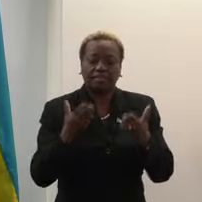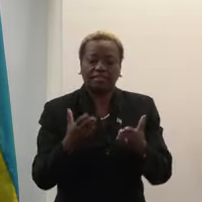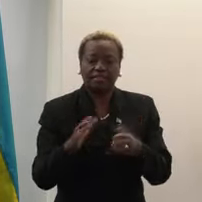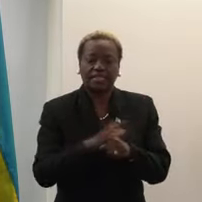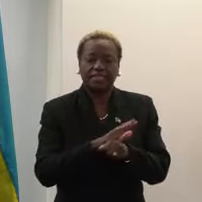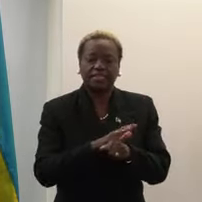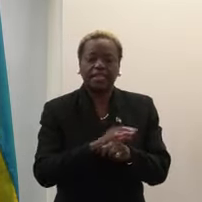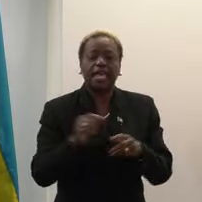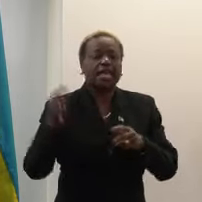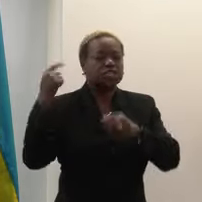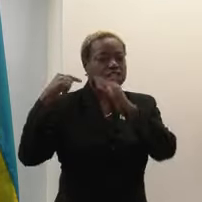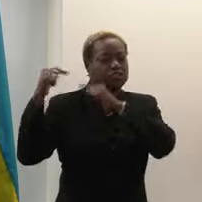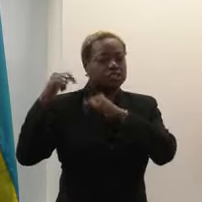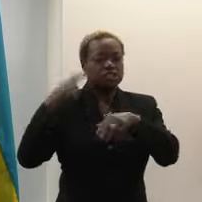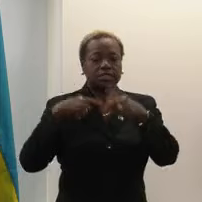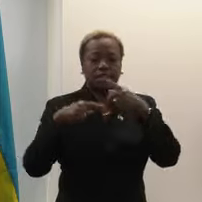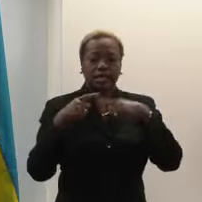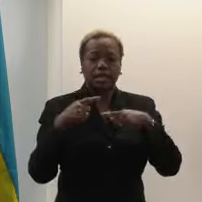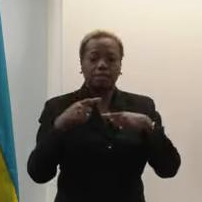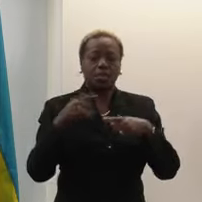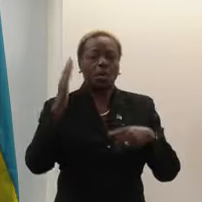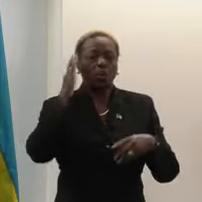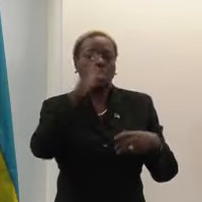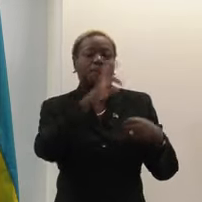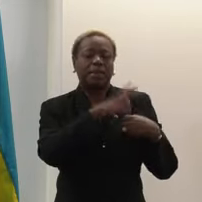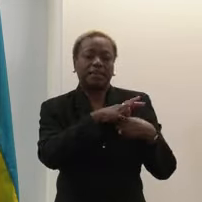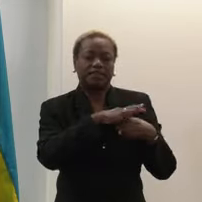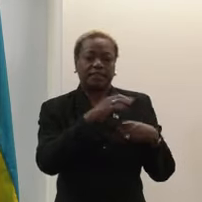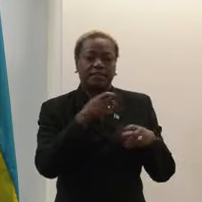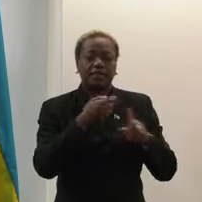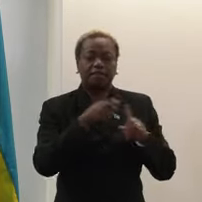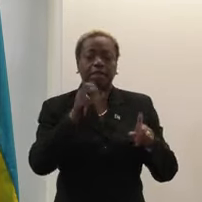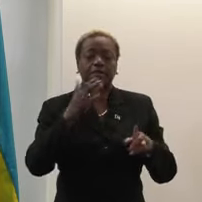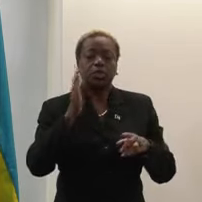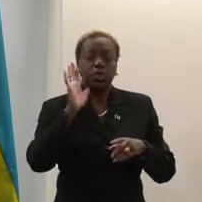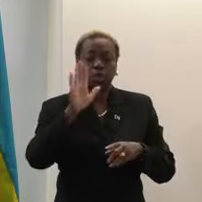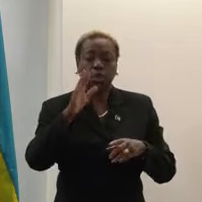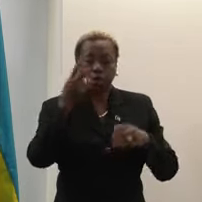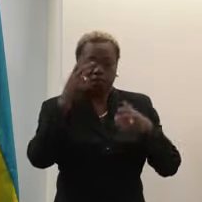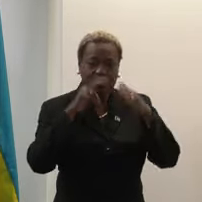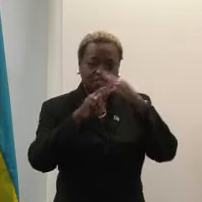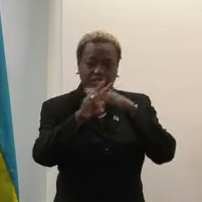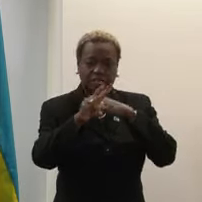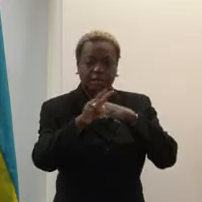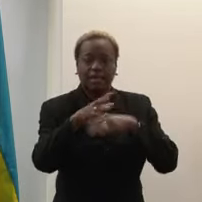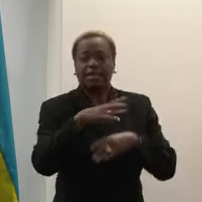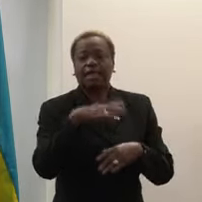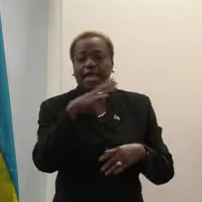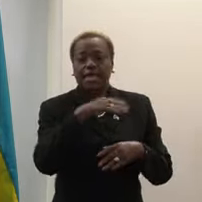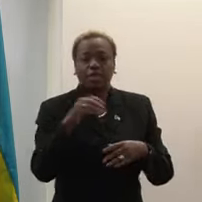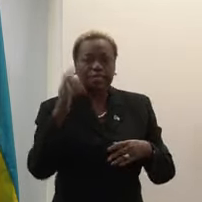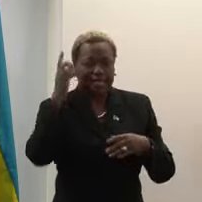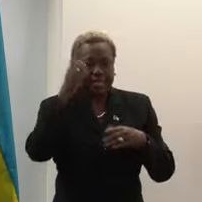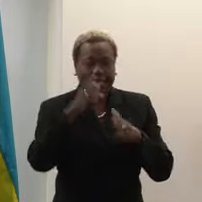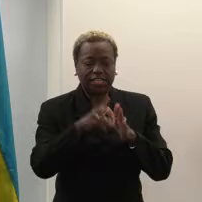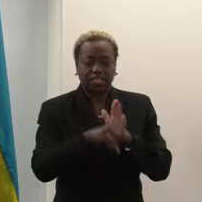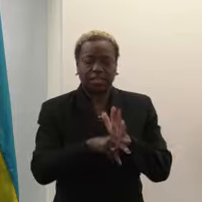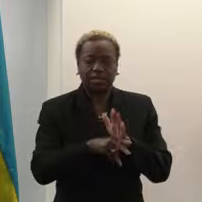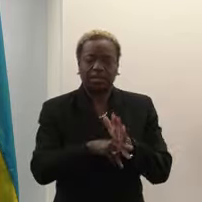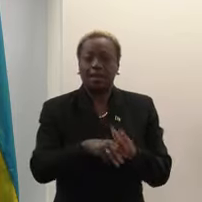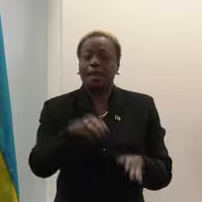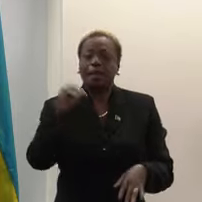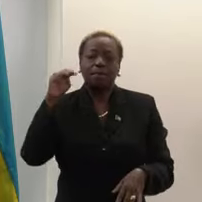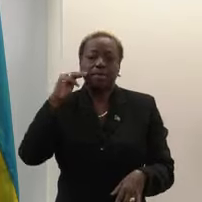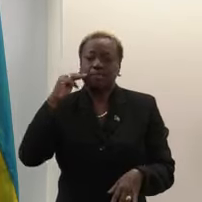Generations to come will benefit from your vision and from your dedication. Marceline,